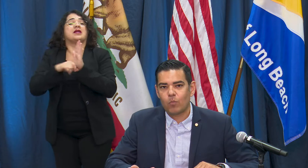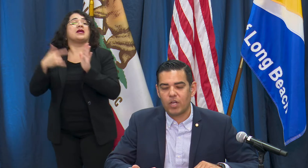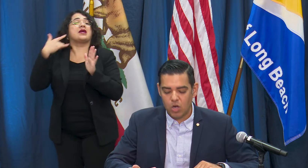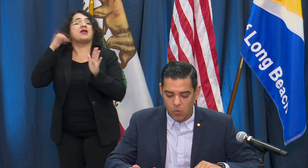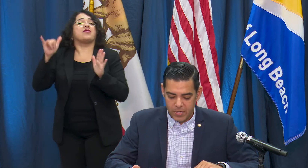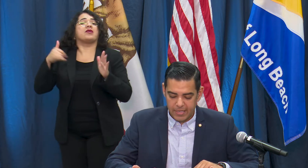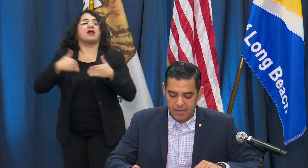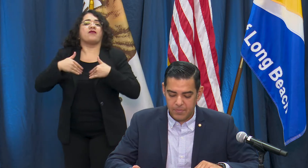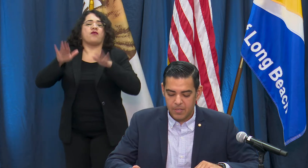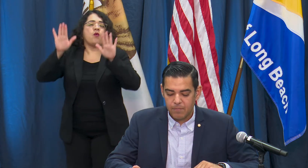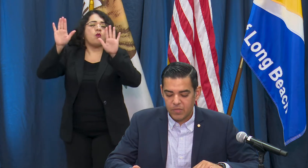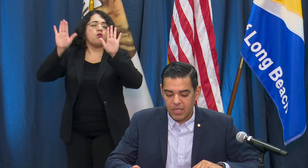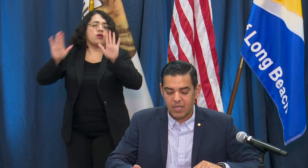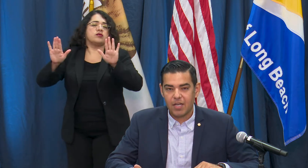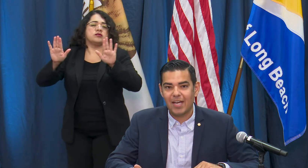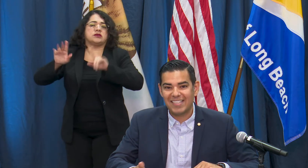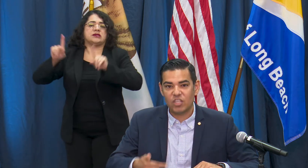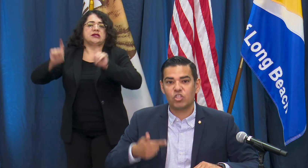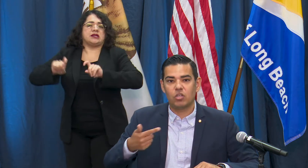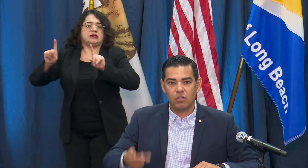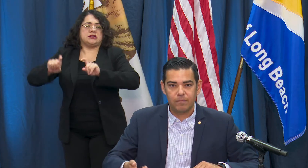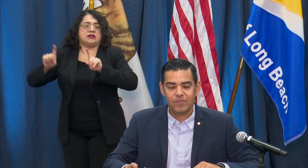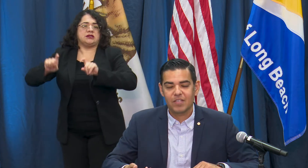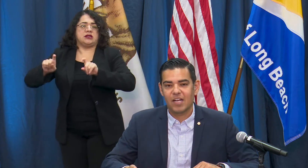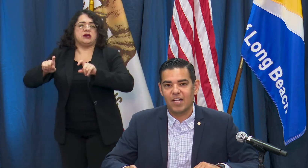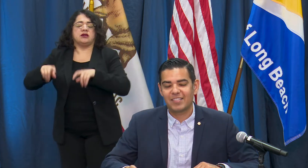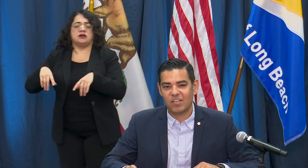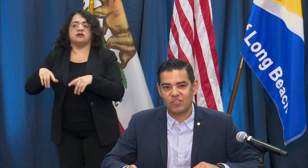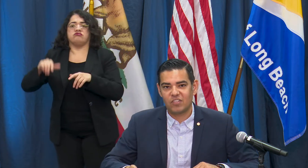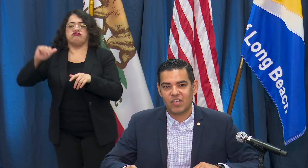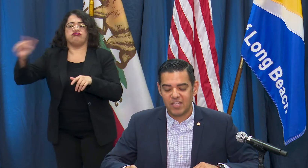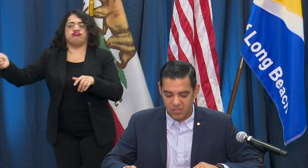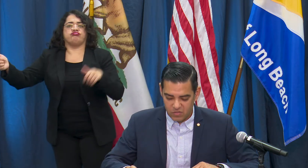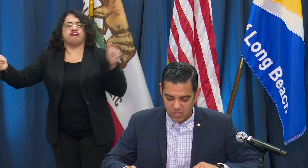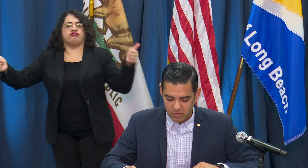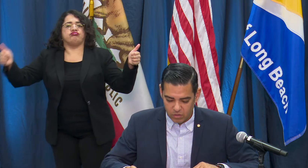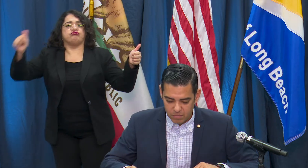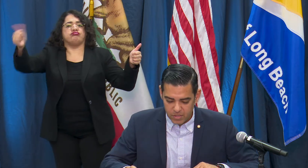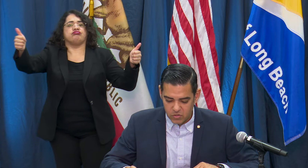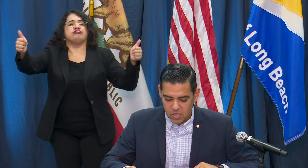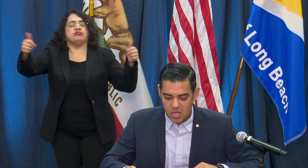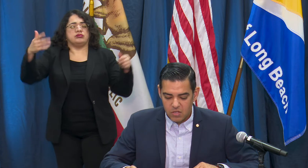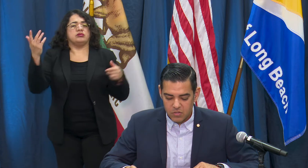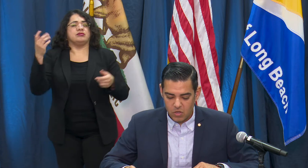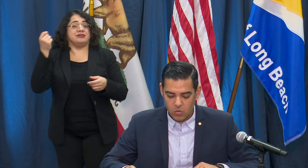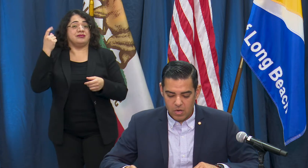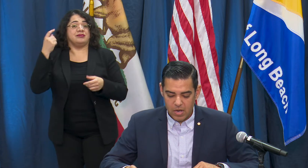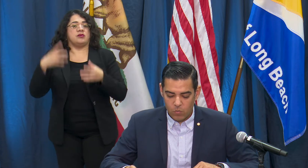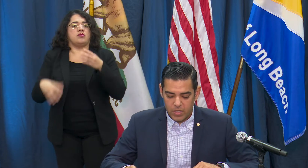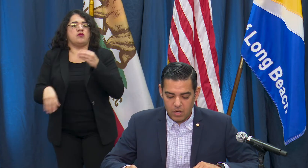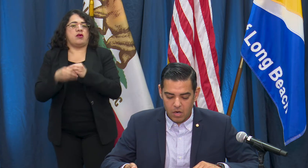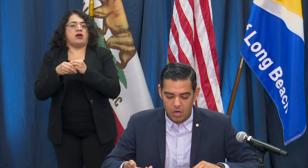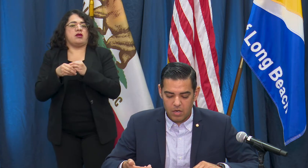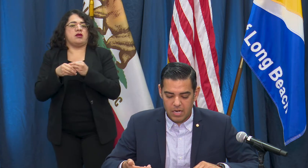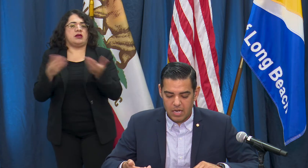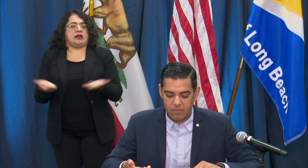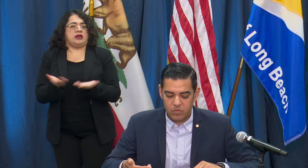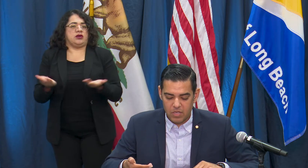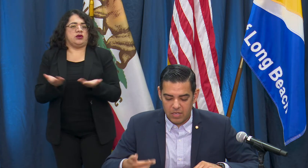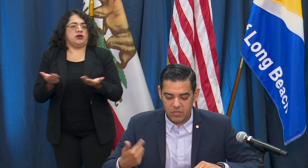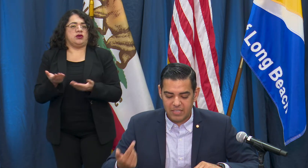today that we are opening up an additional testing site in the city of Long Beach. So we